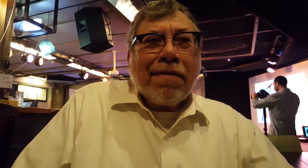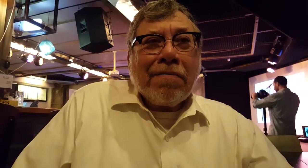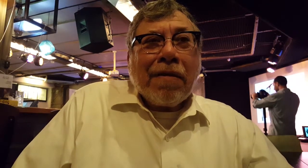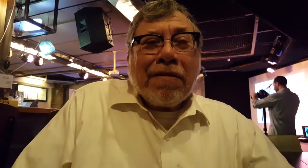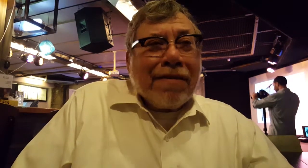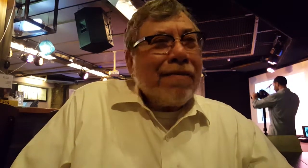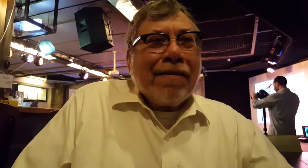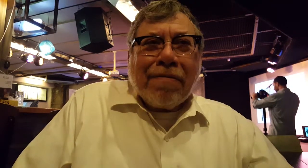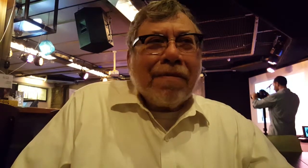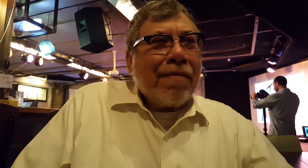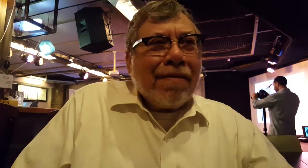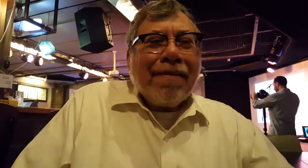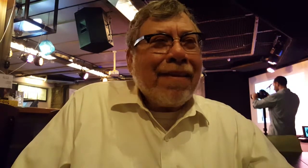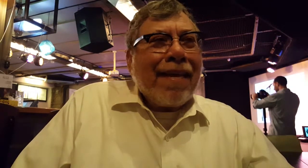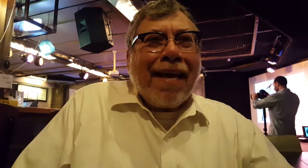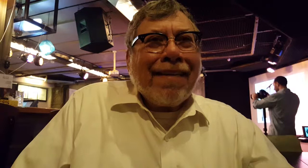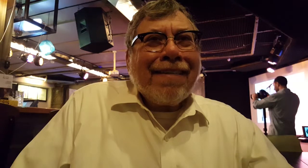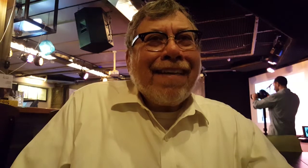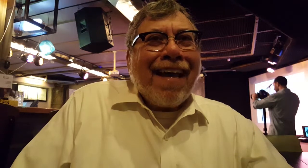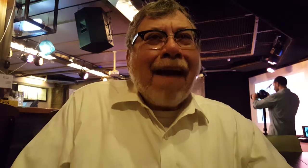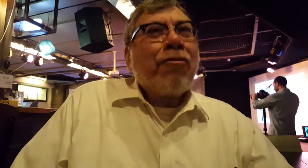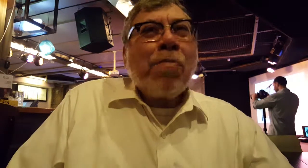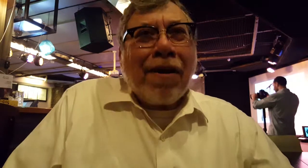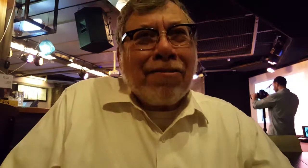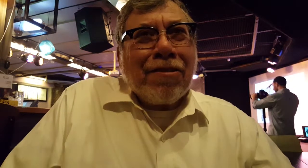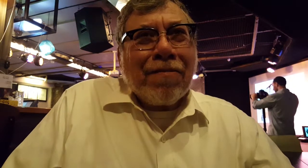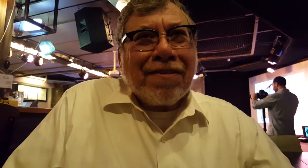but you can't have too much services.